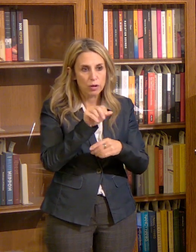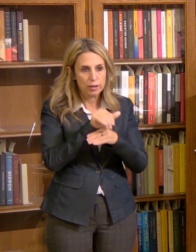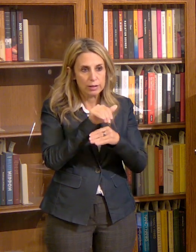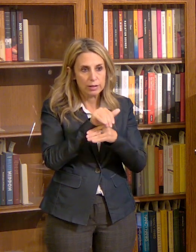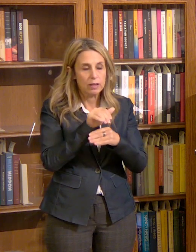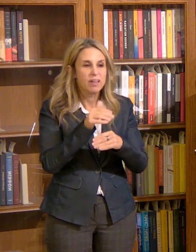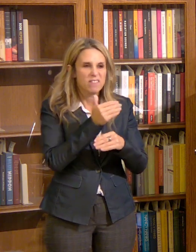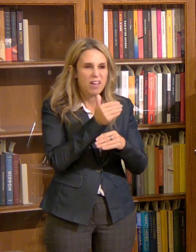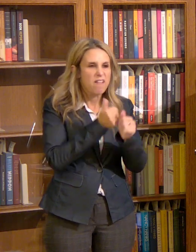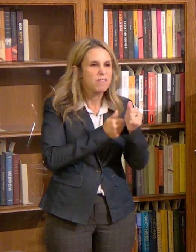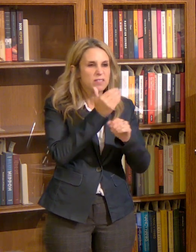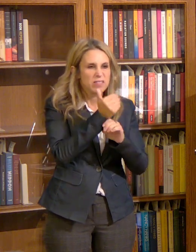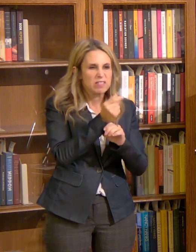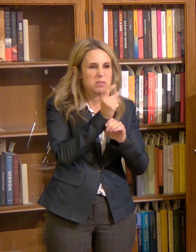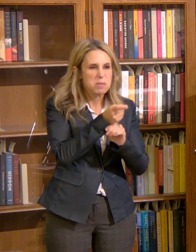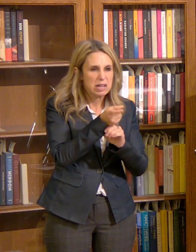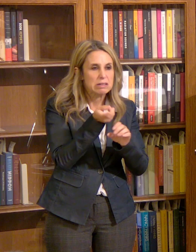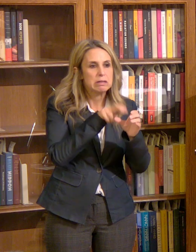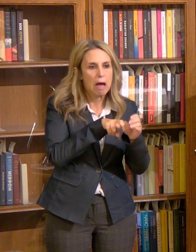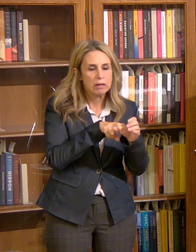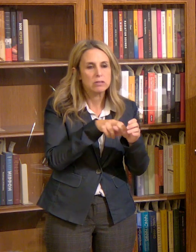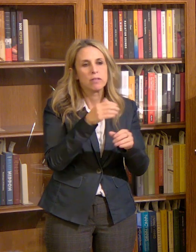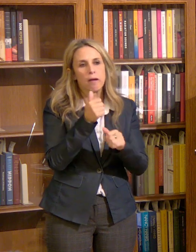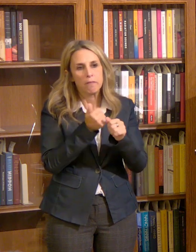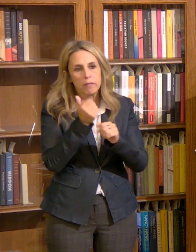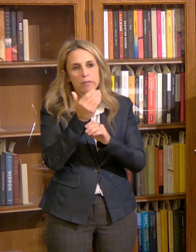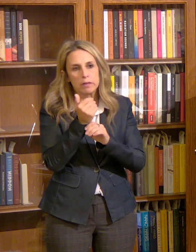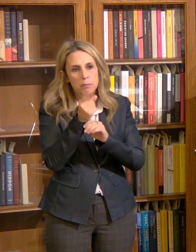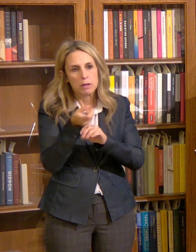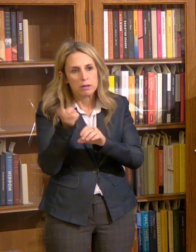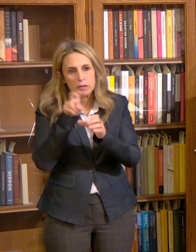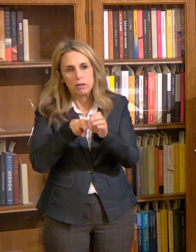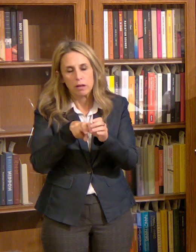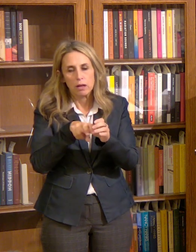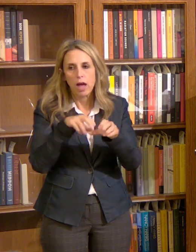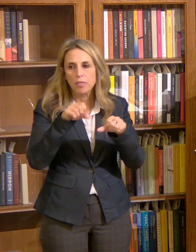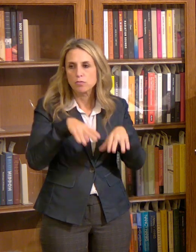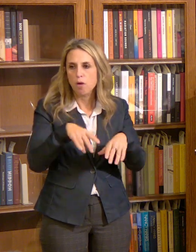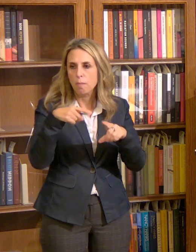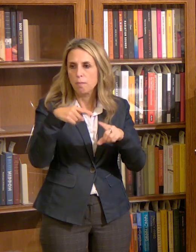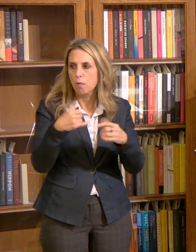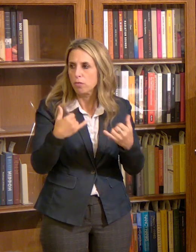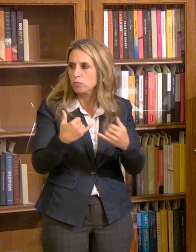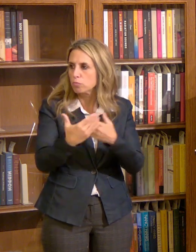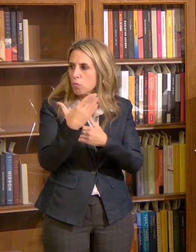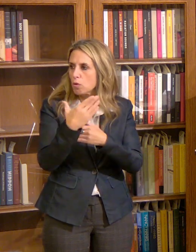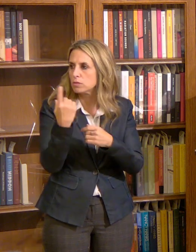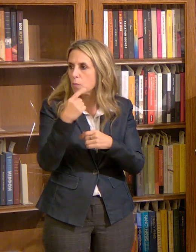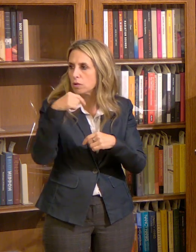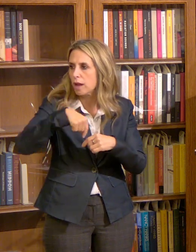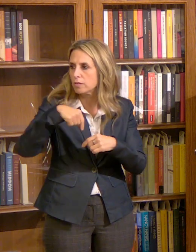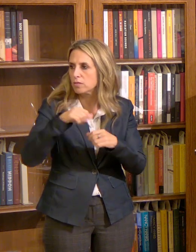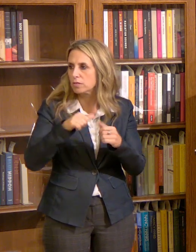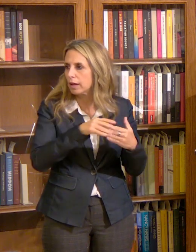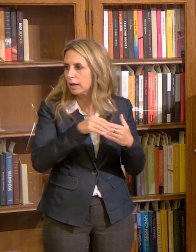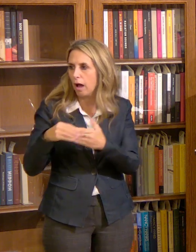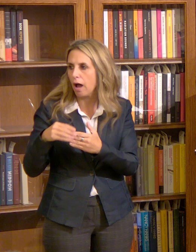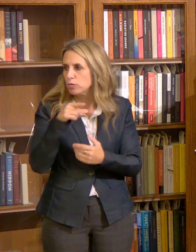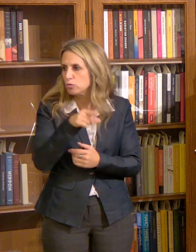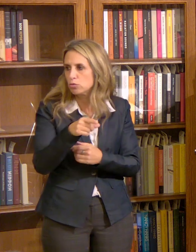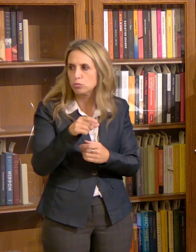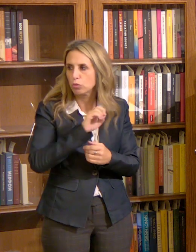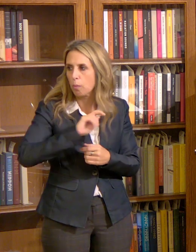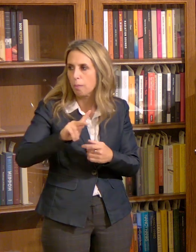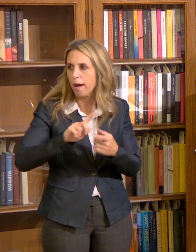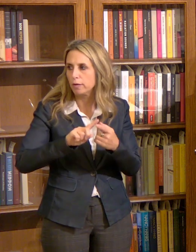15minute interval so you can catch the shuttle at the drop off point this morning there's someone downstairs who can guide you so you can get